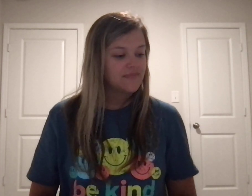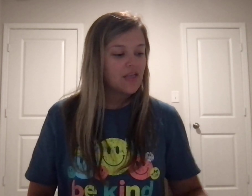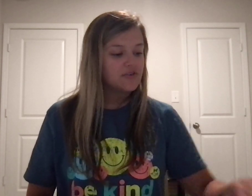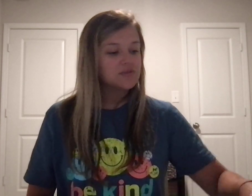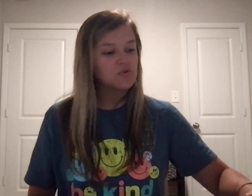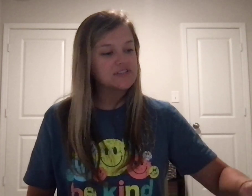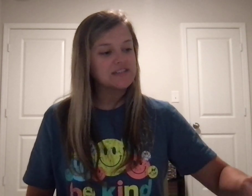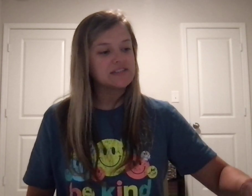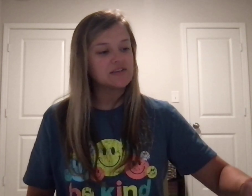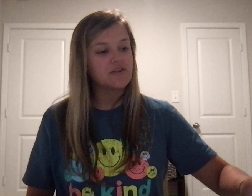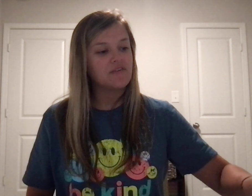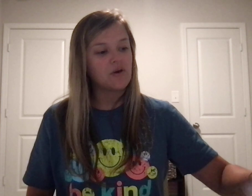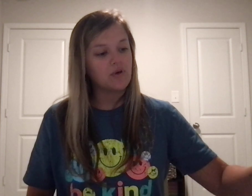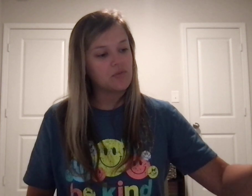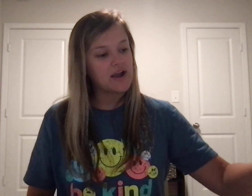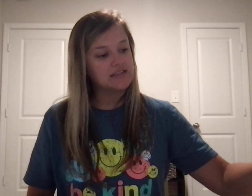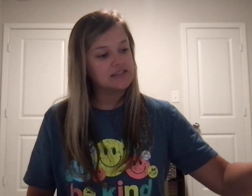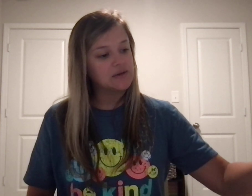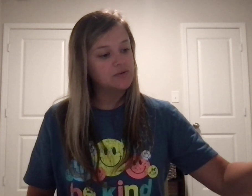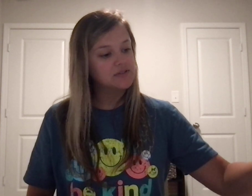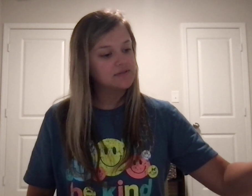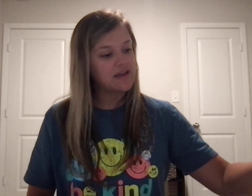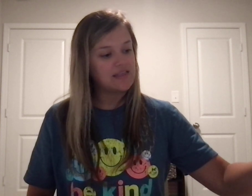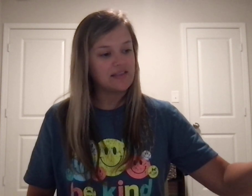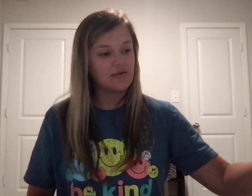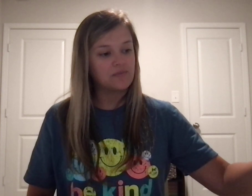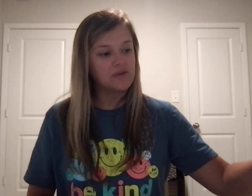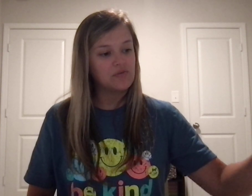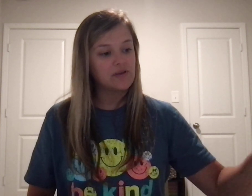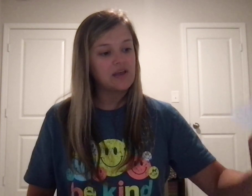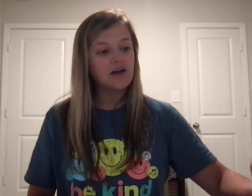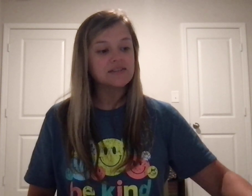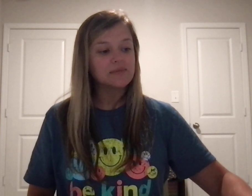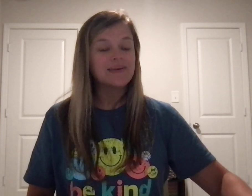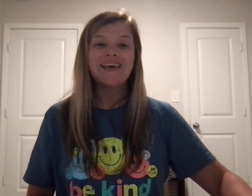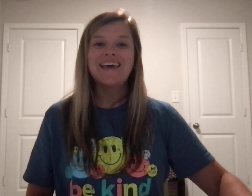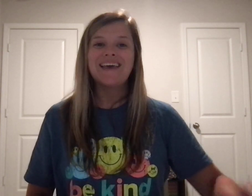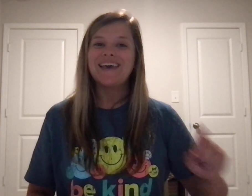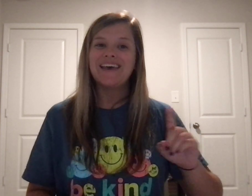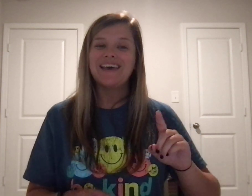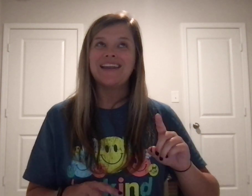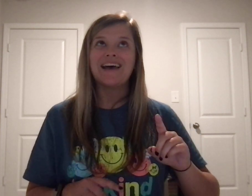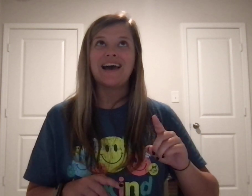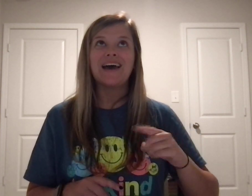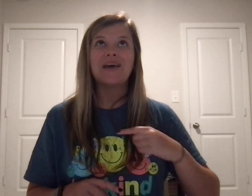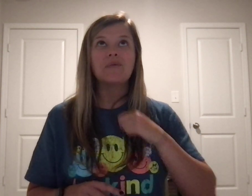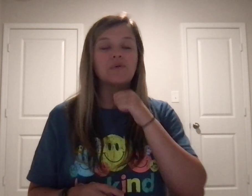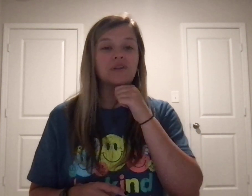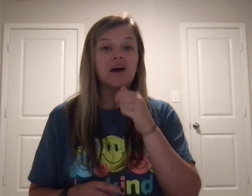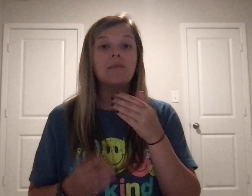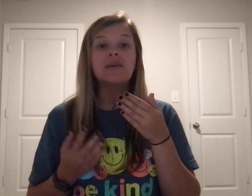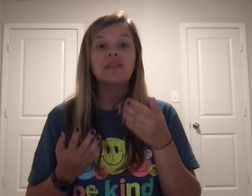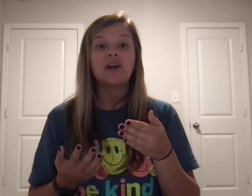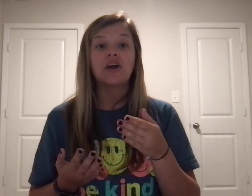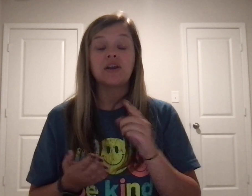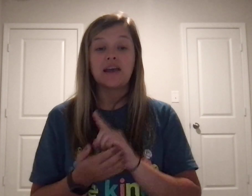There's some more sentences on there if y'all want to practice those. I think that would be really awesome. And I will not be there next